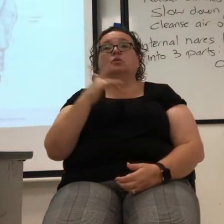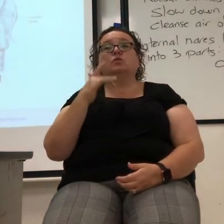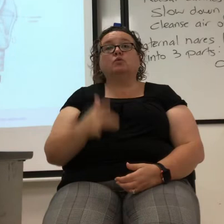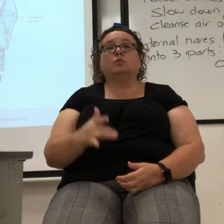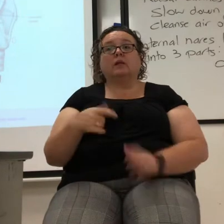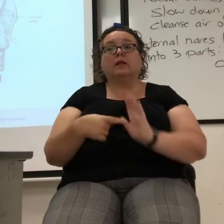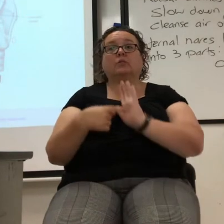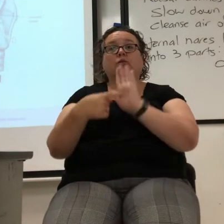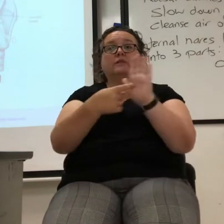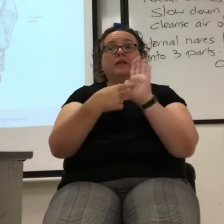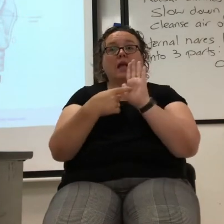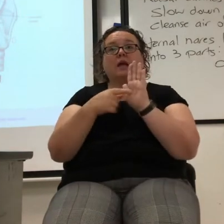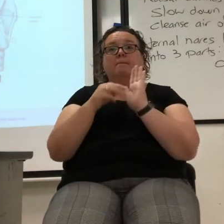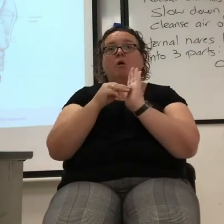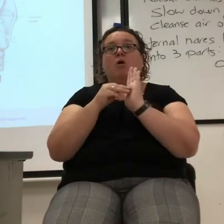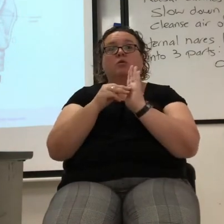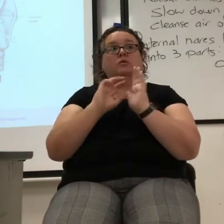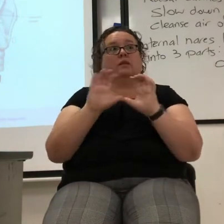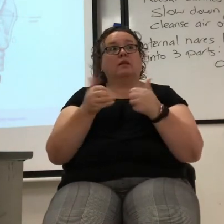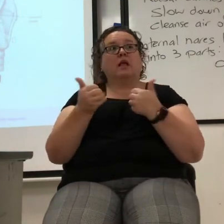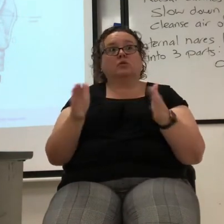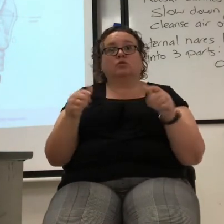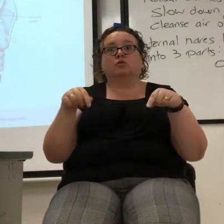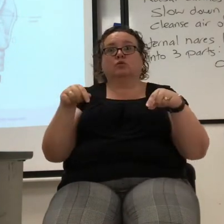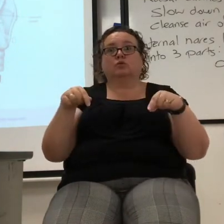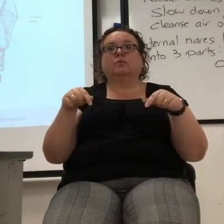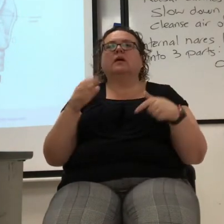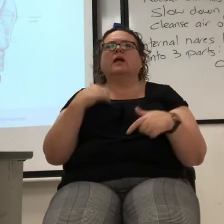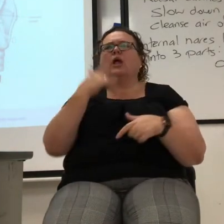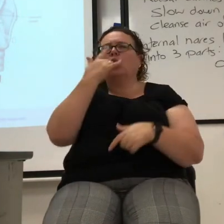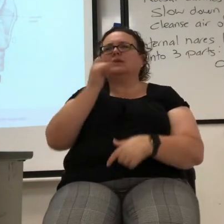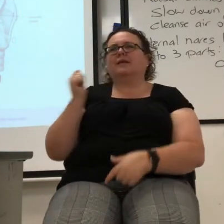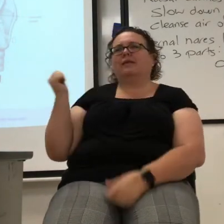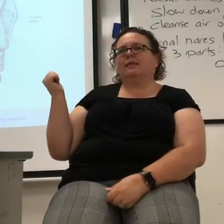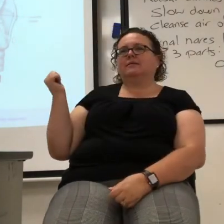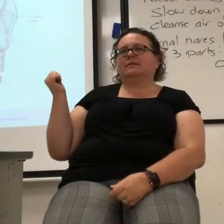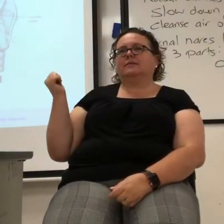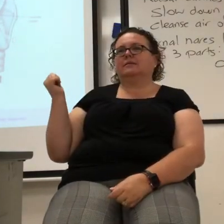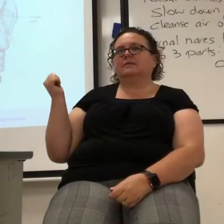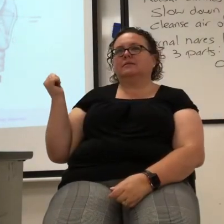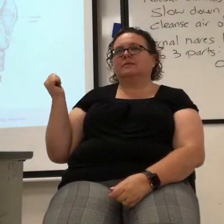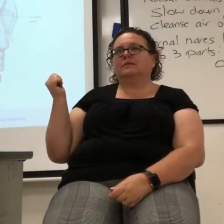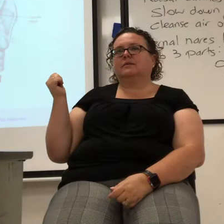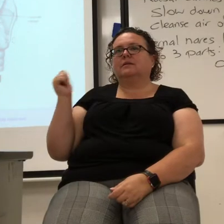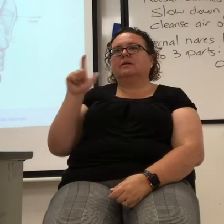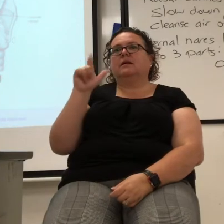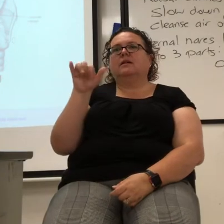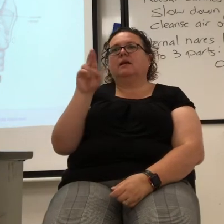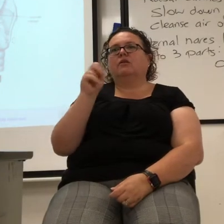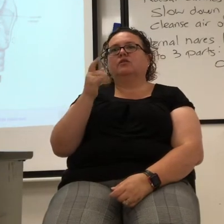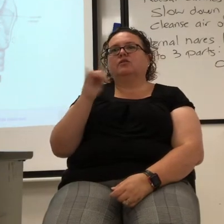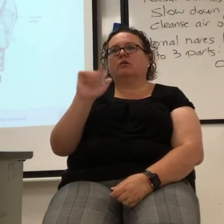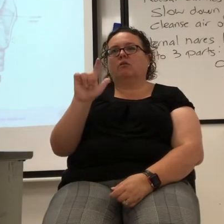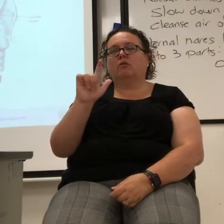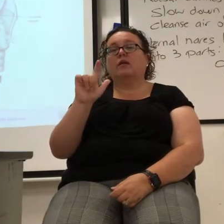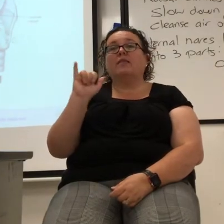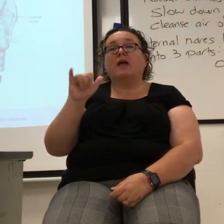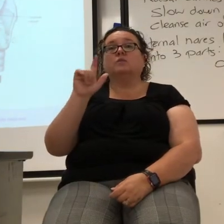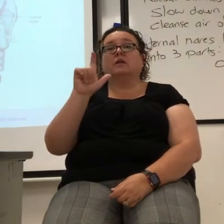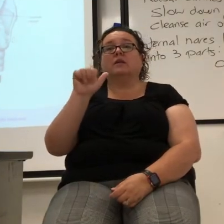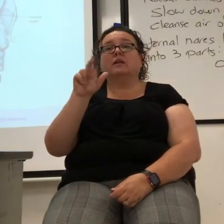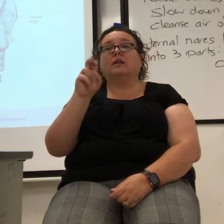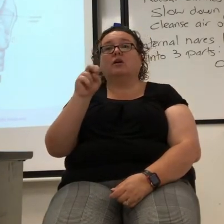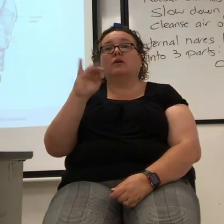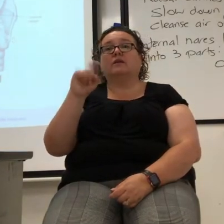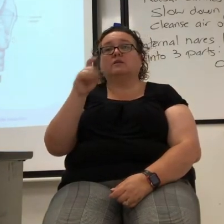present models in the classroom looks more like this, the laryngeal cartilages. This is what the larynx looks like